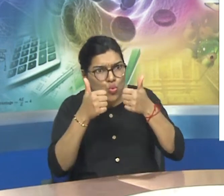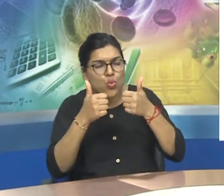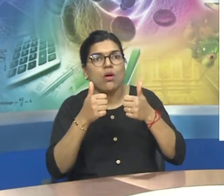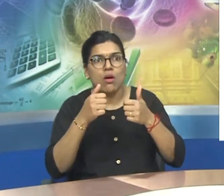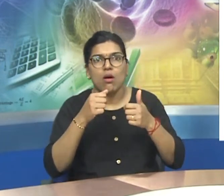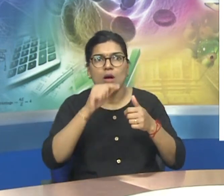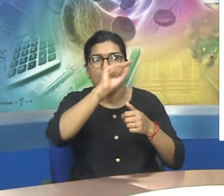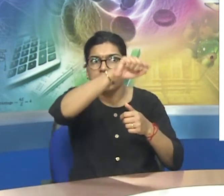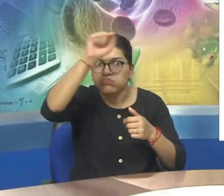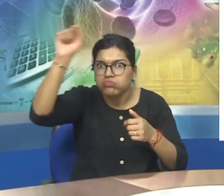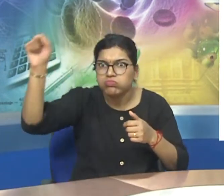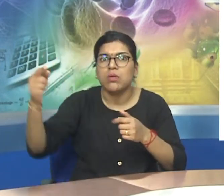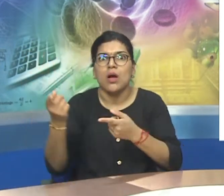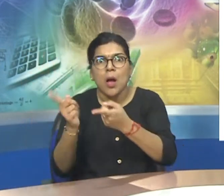Now